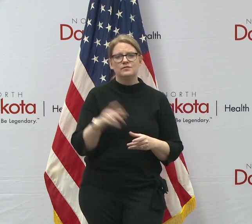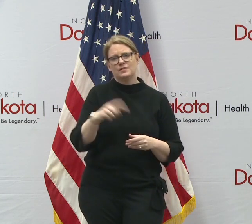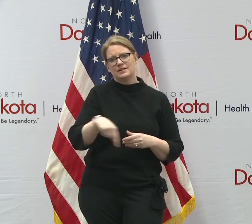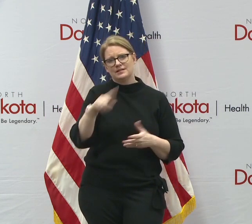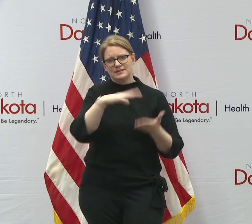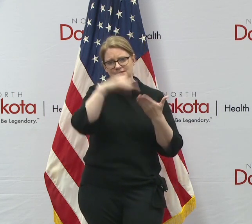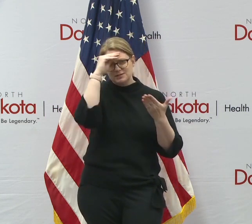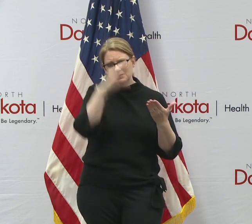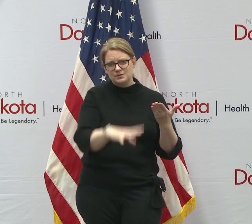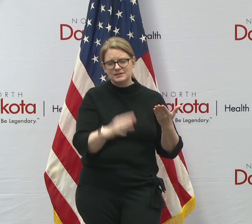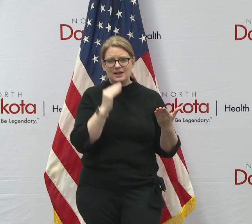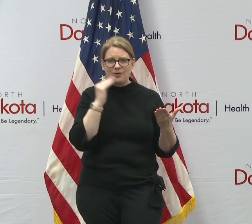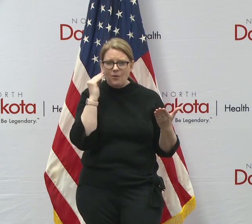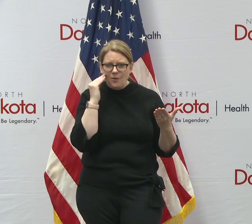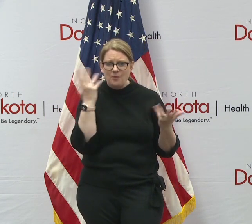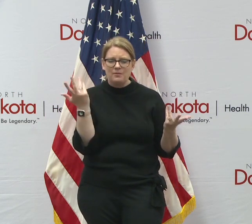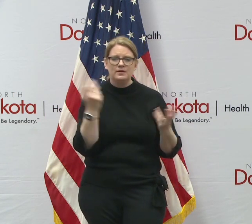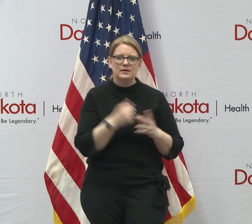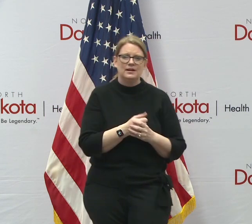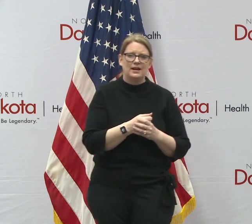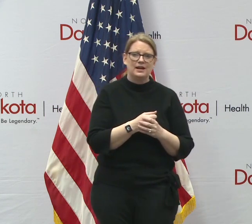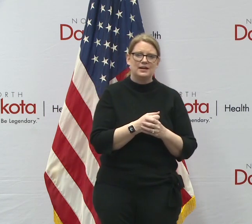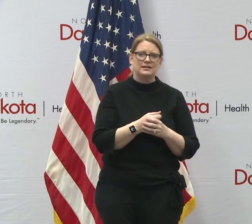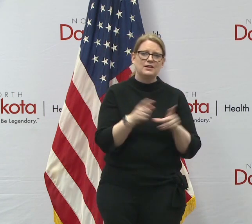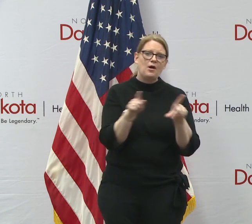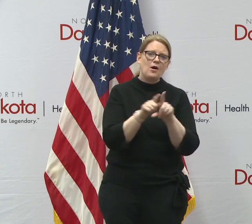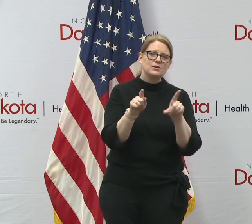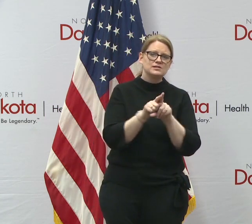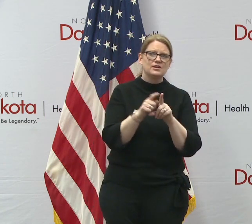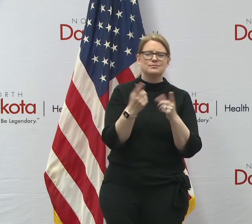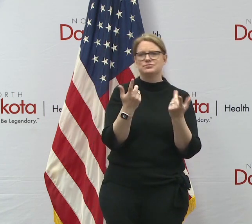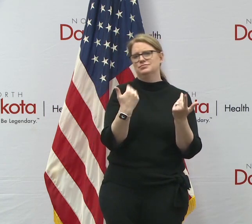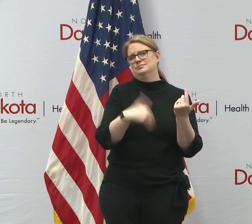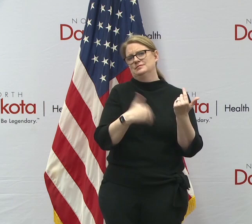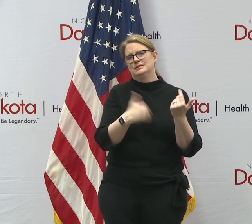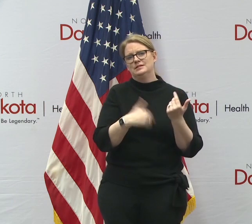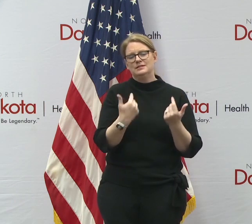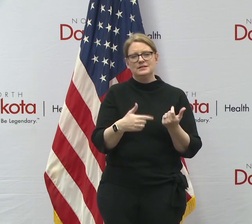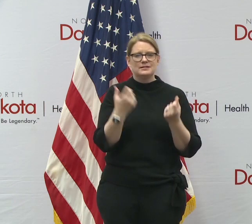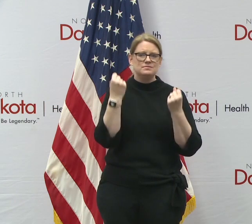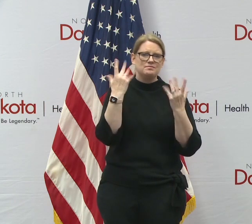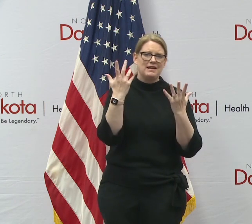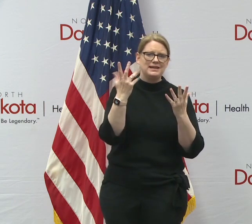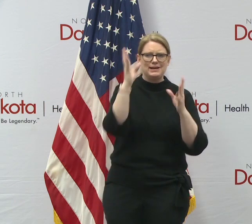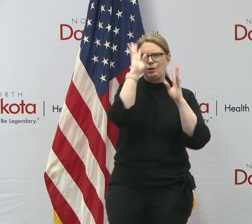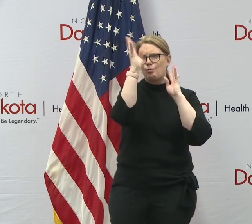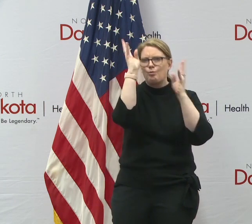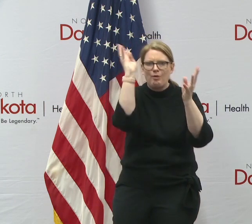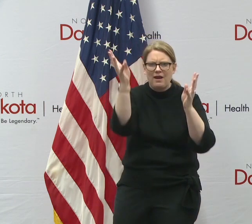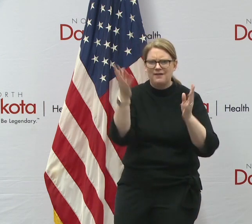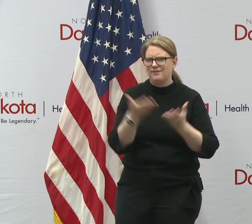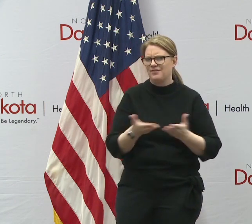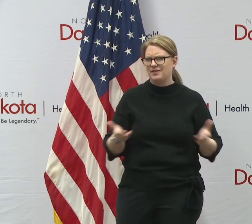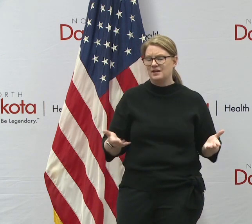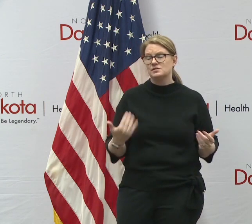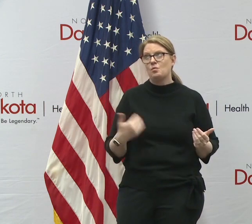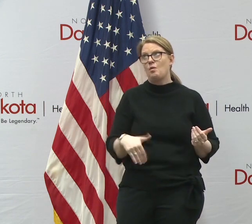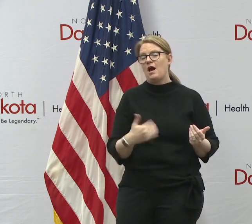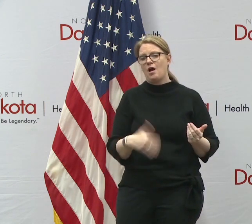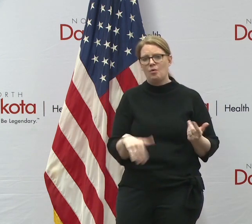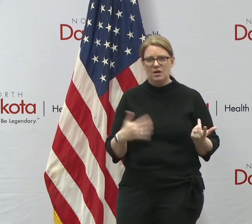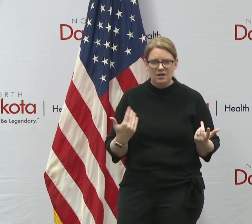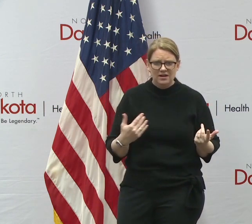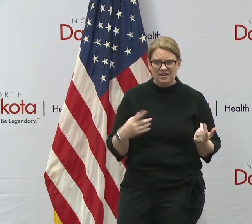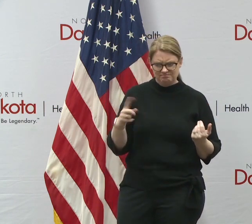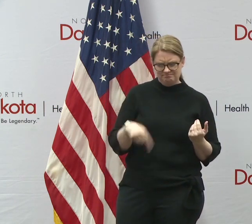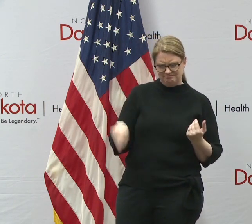home. And also, I'm also hearing great things, that some really creative and innovative things are happening in terms of how that